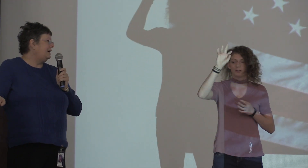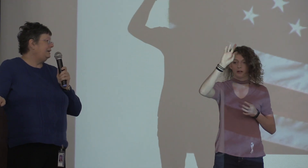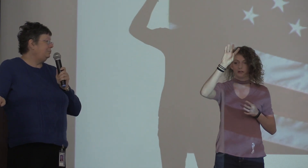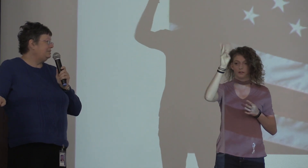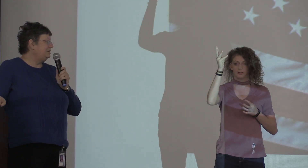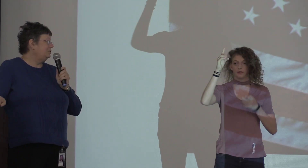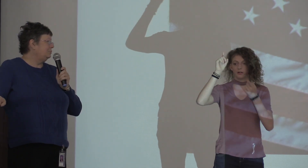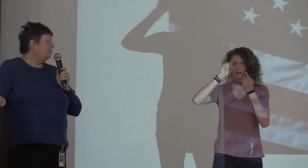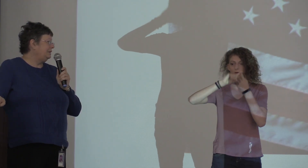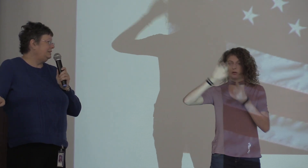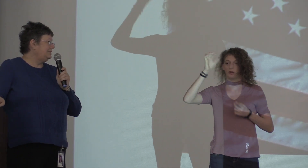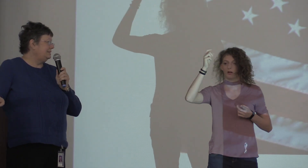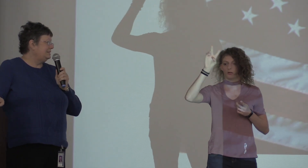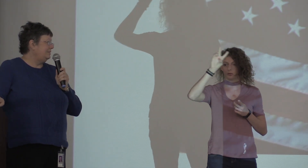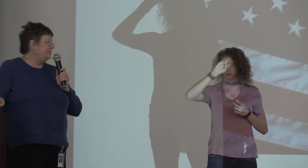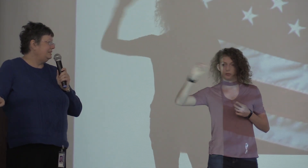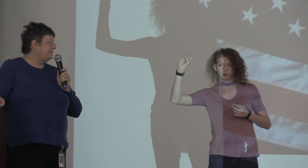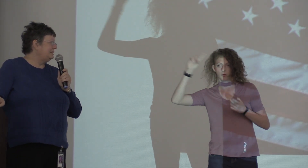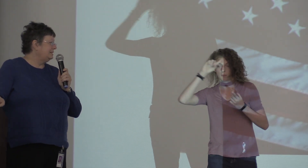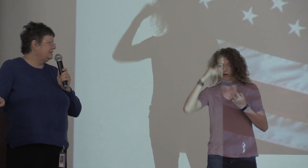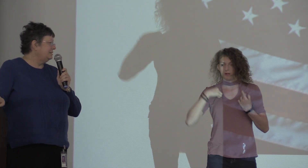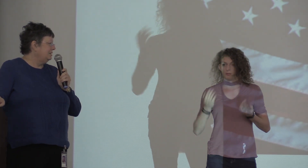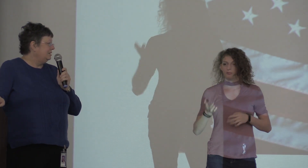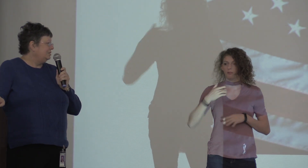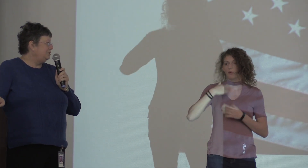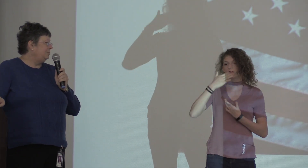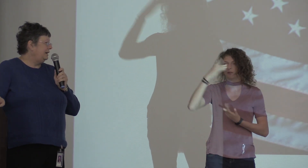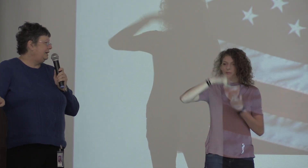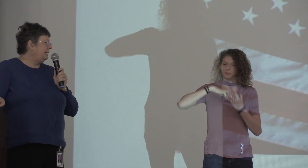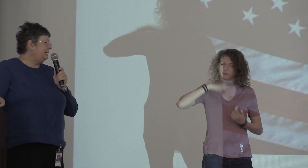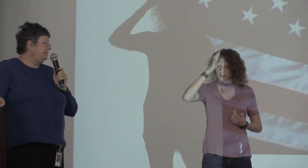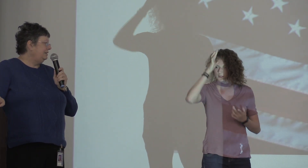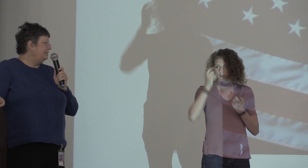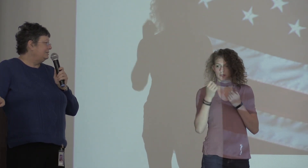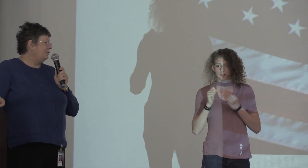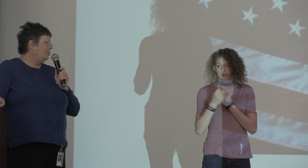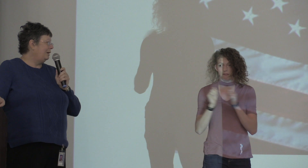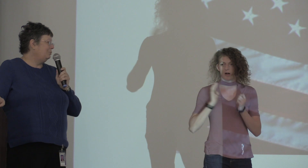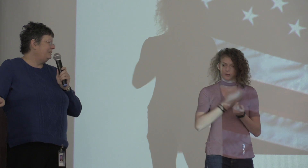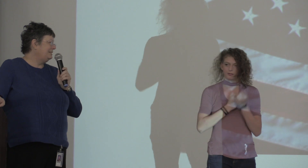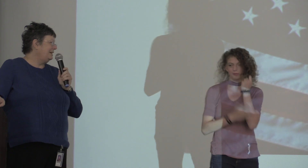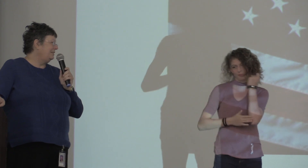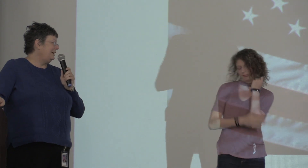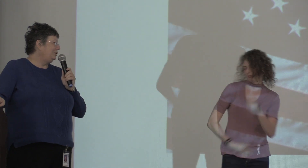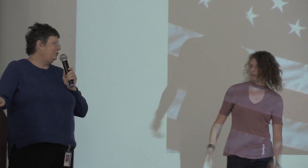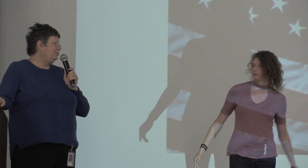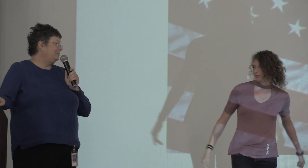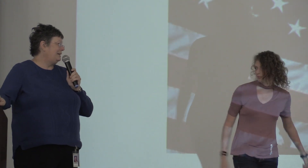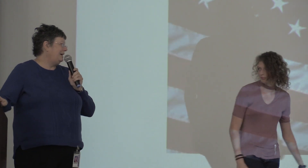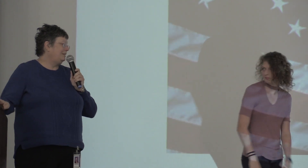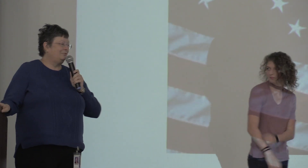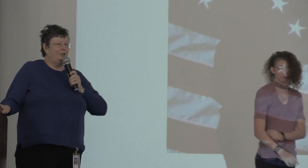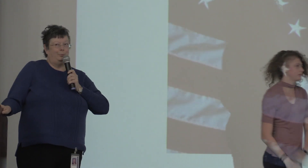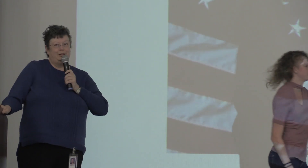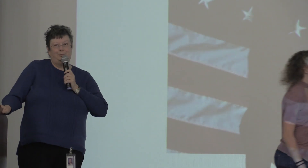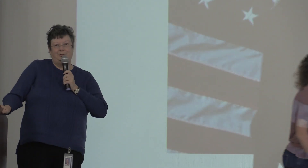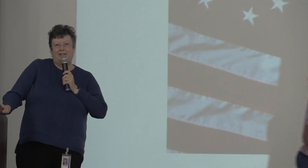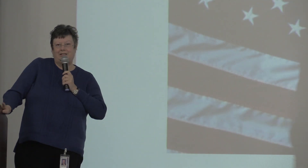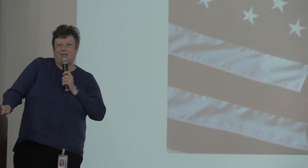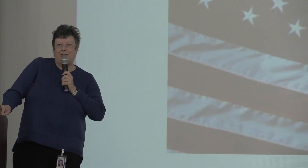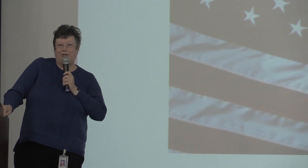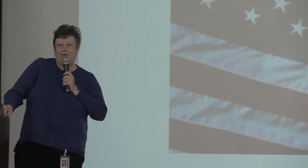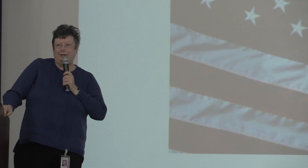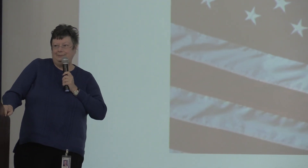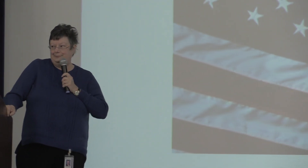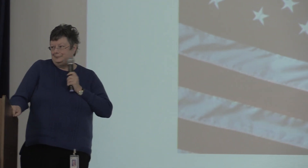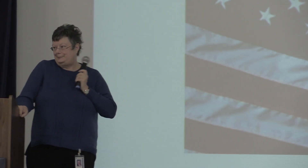My daddy was in the Marines in 76 to 80, so I want to say thank you to my dad for helping to